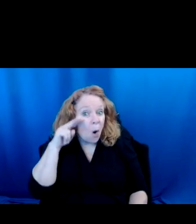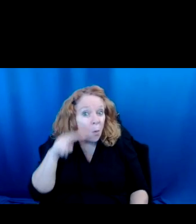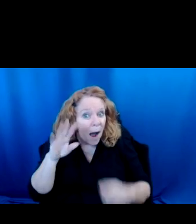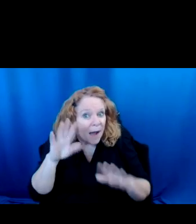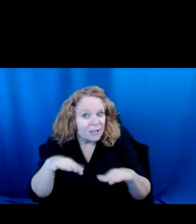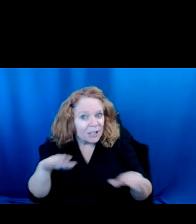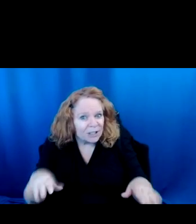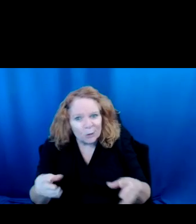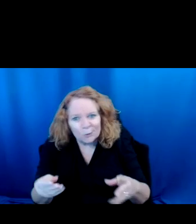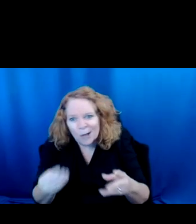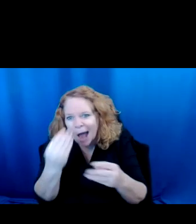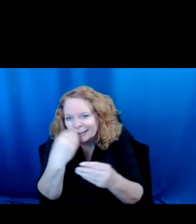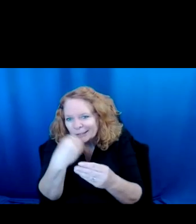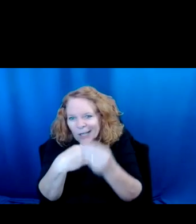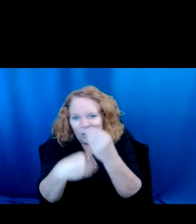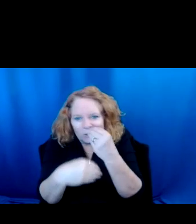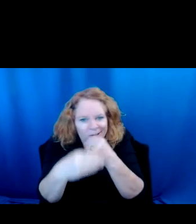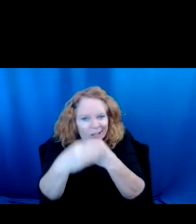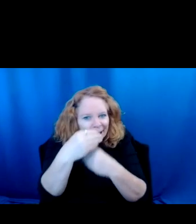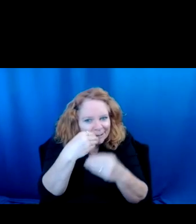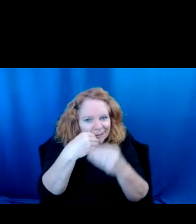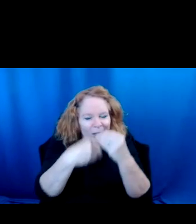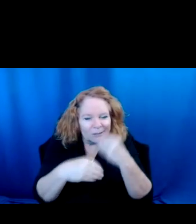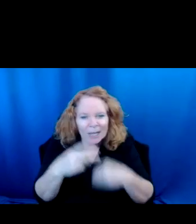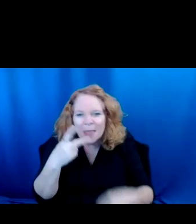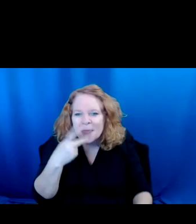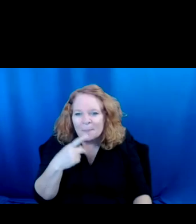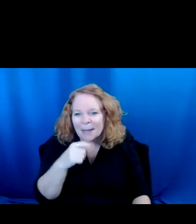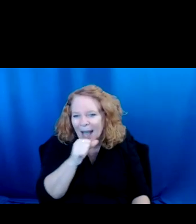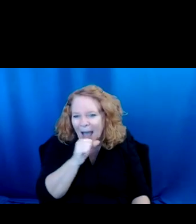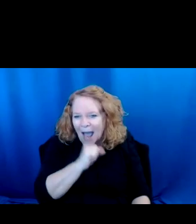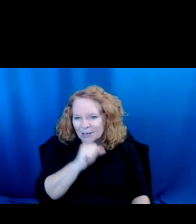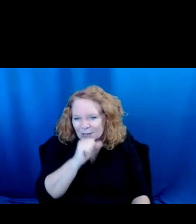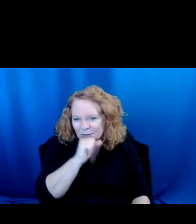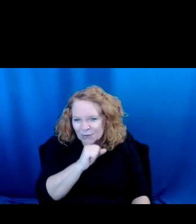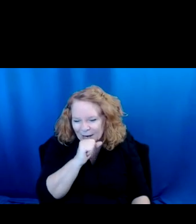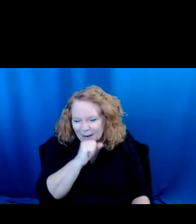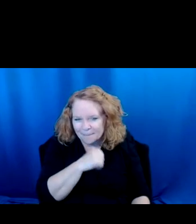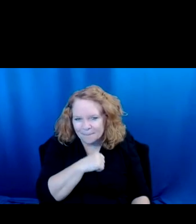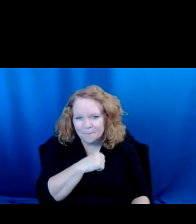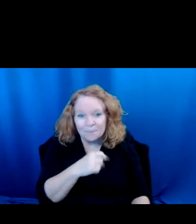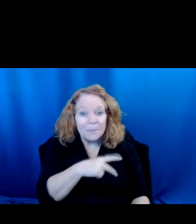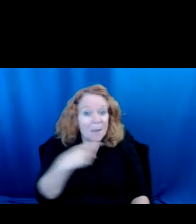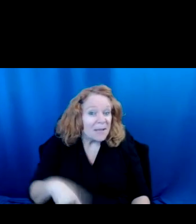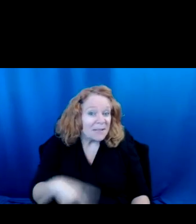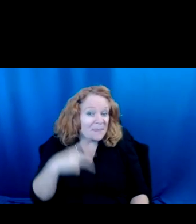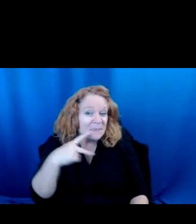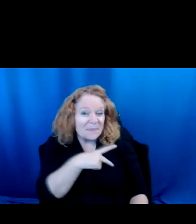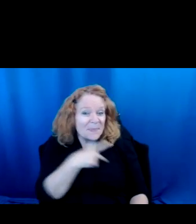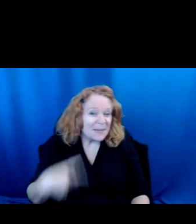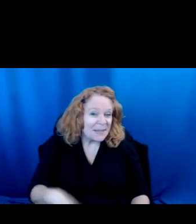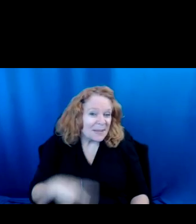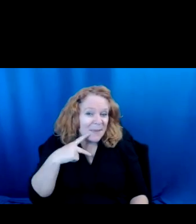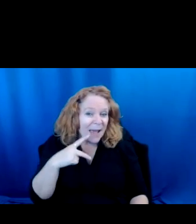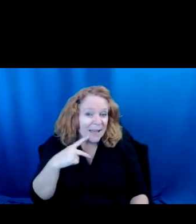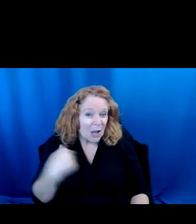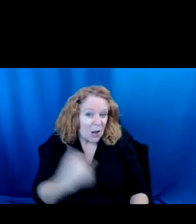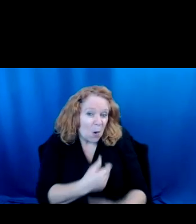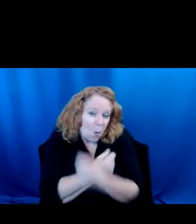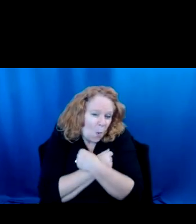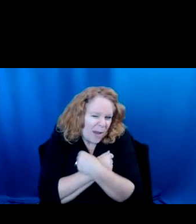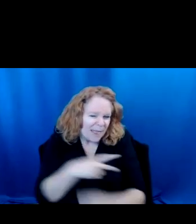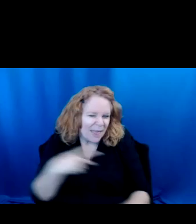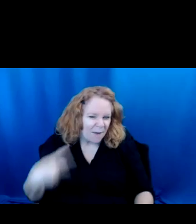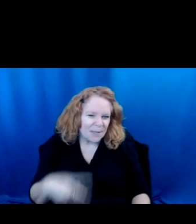enjoy the pink ice cream. Princess Peggy, Princess Peggy, we love